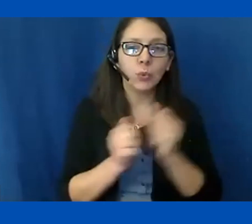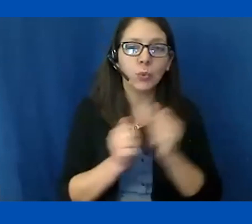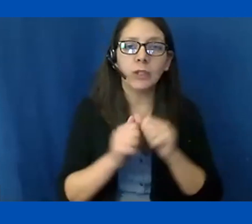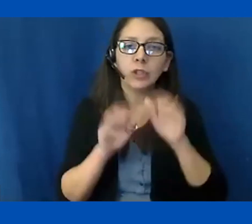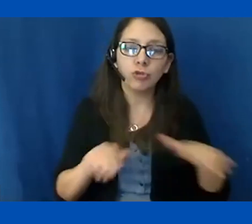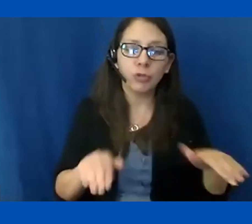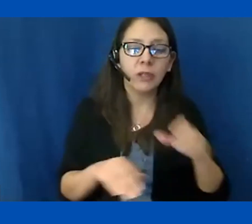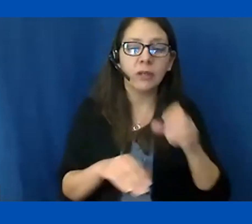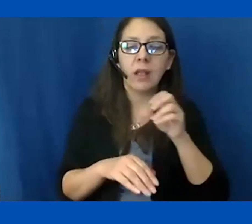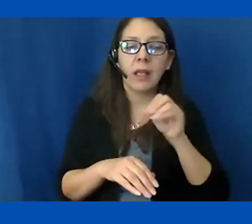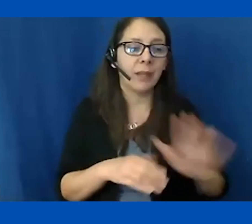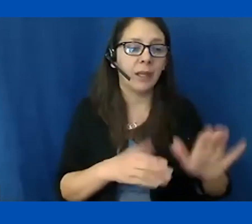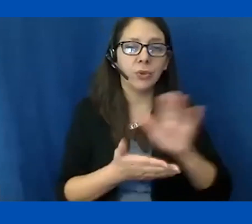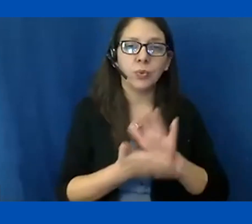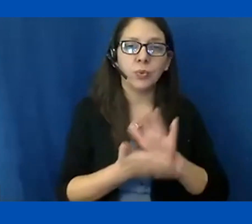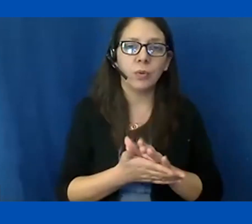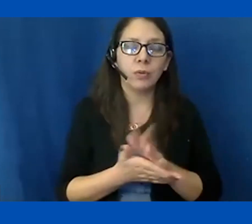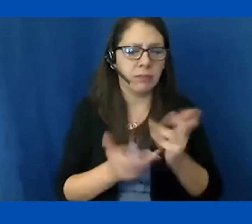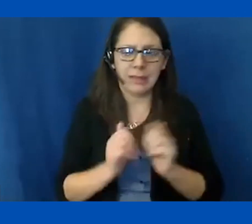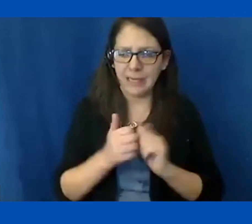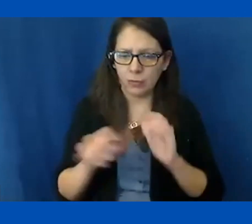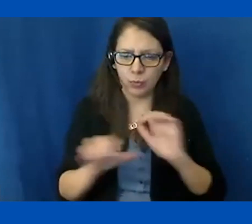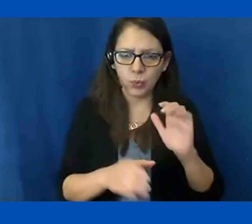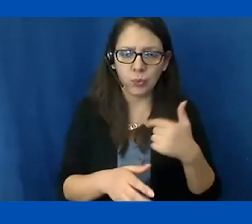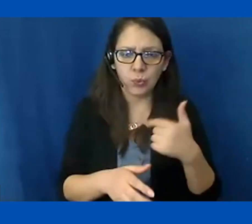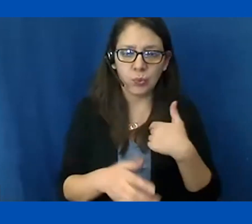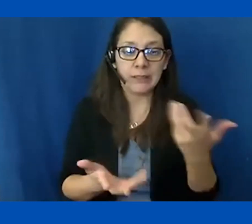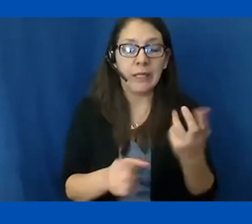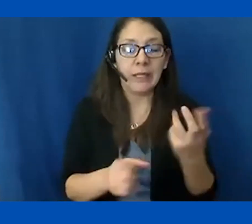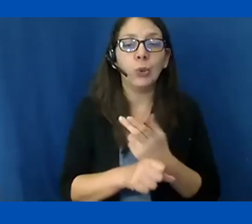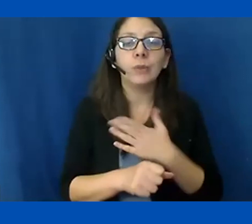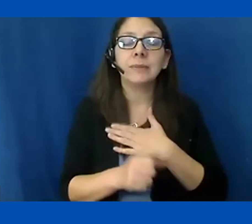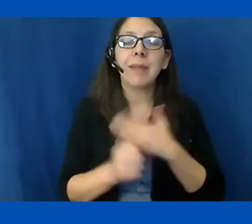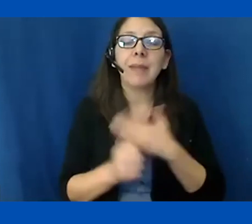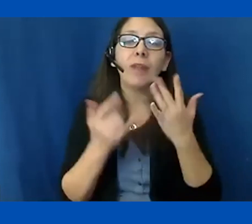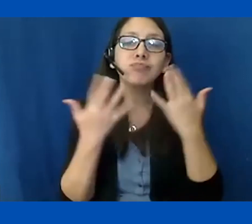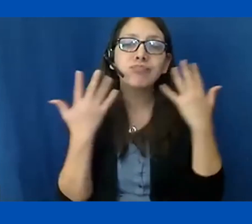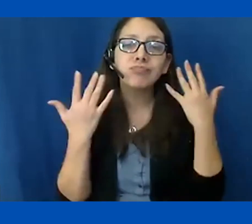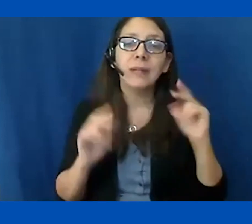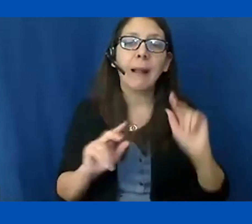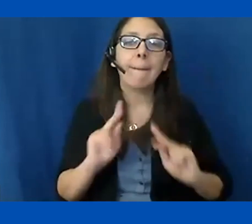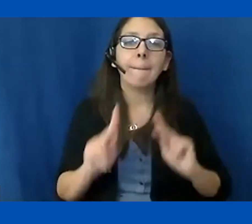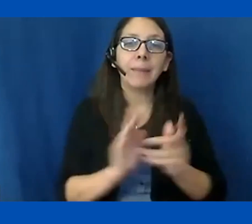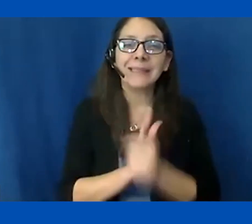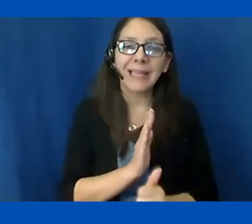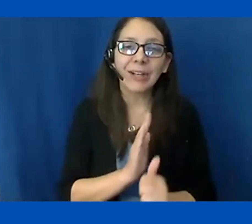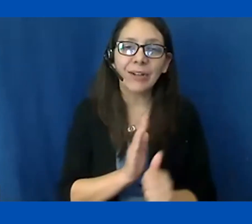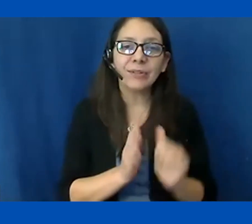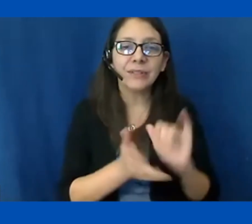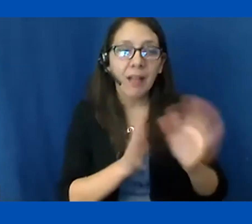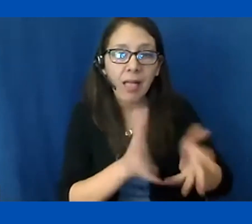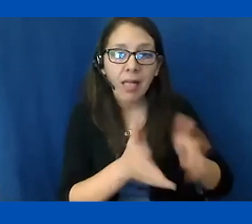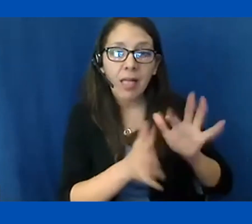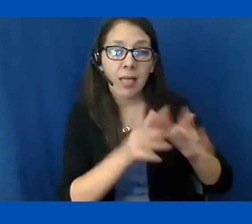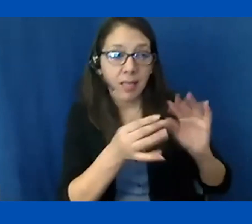do this? I use my best person skills and people skills and talk them into it and show them how it's